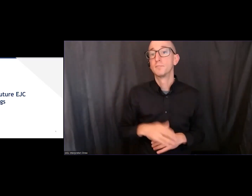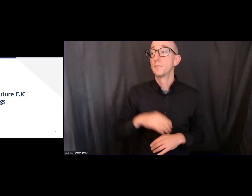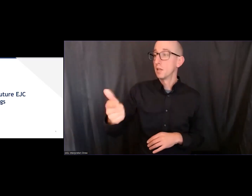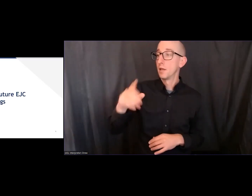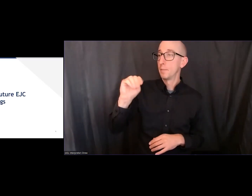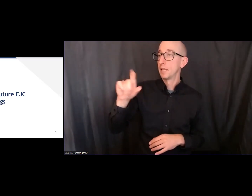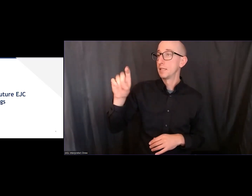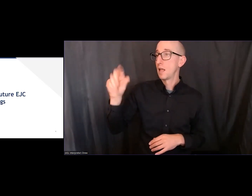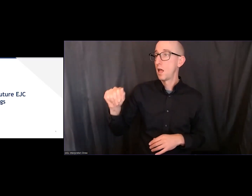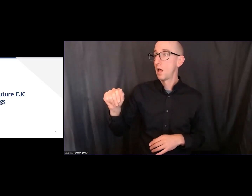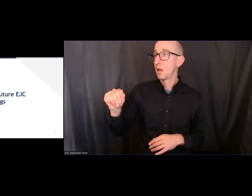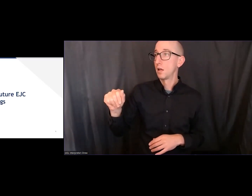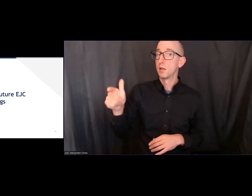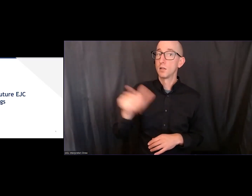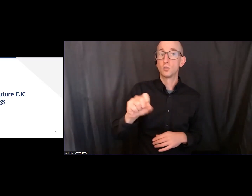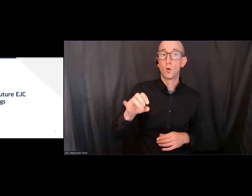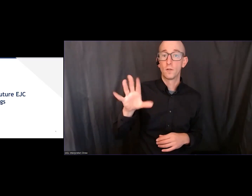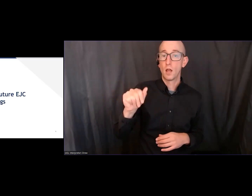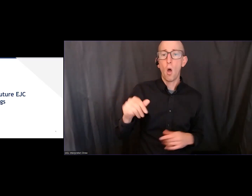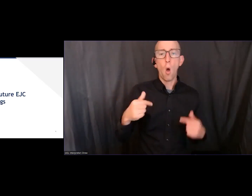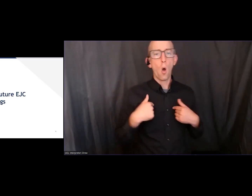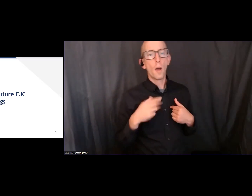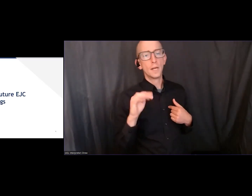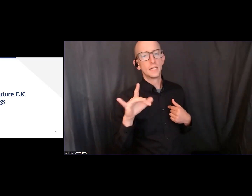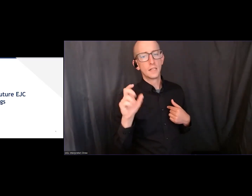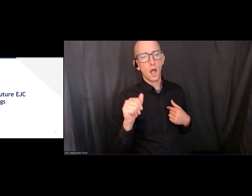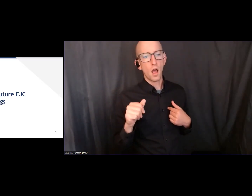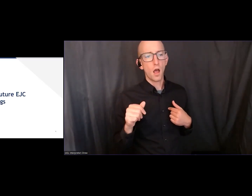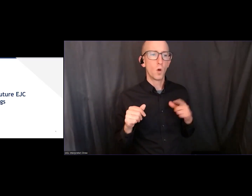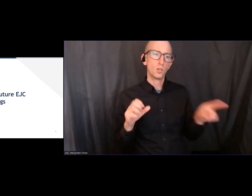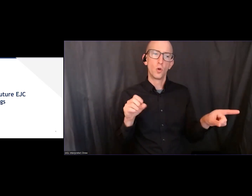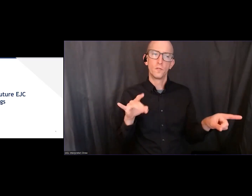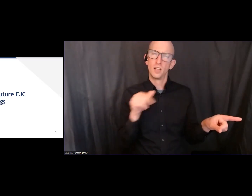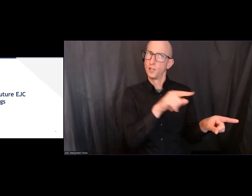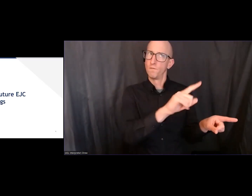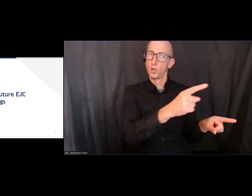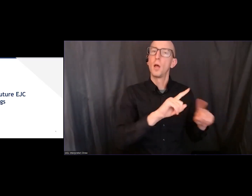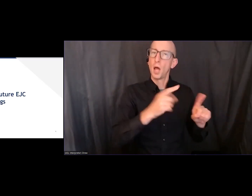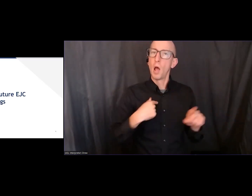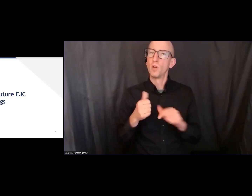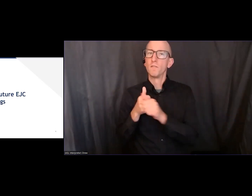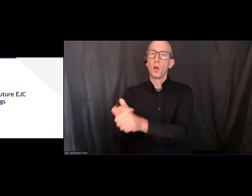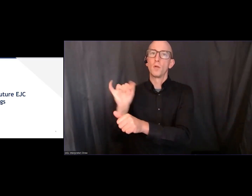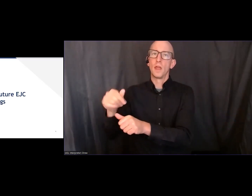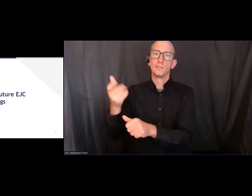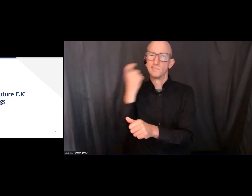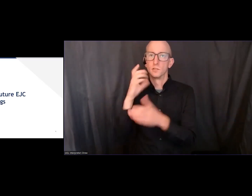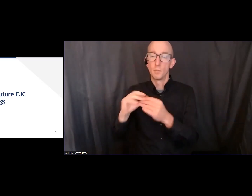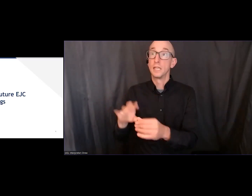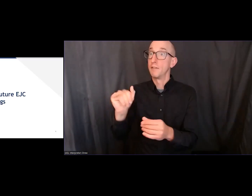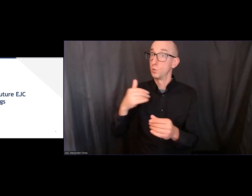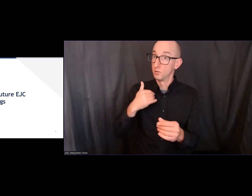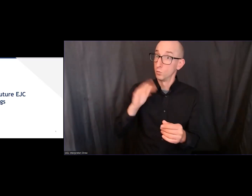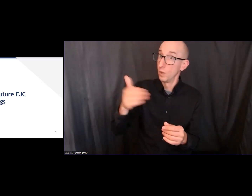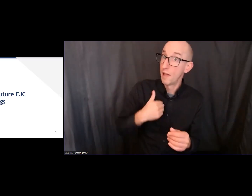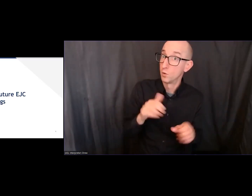first, but I think I was gonna just, piggyback on that as well. I think that might be, if we are gonna do the working groups, it would really make sense